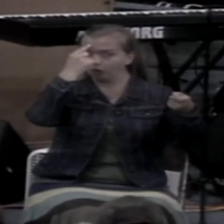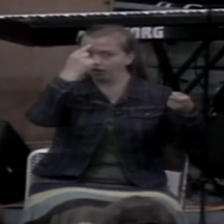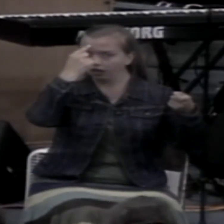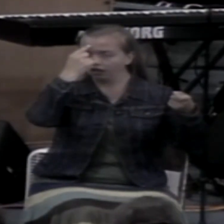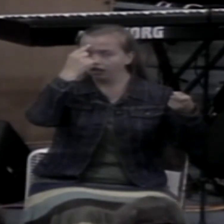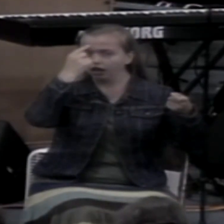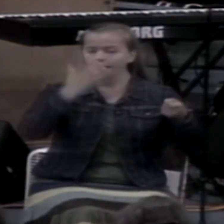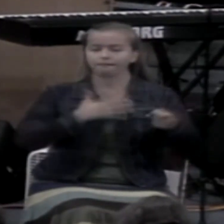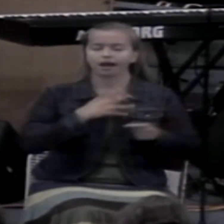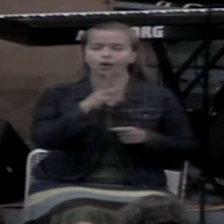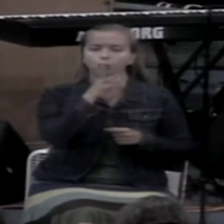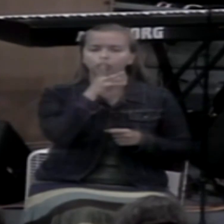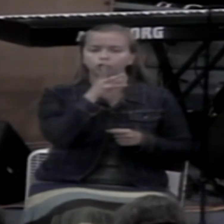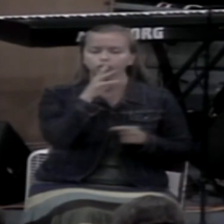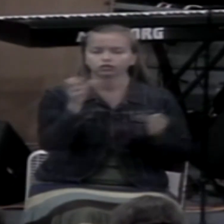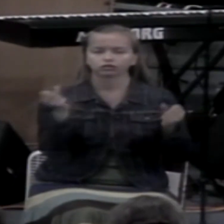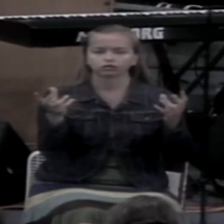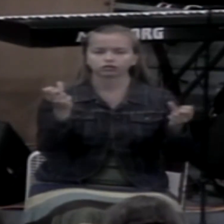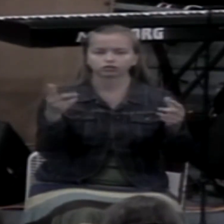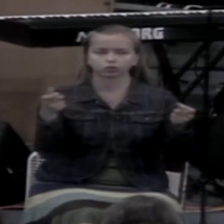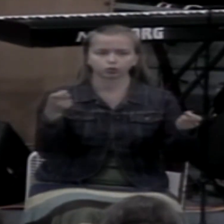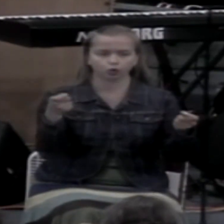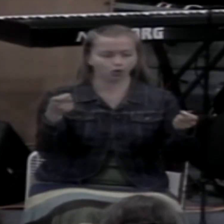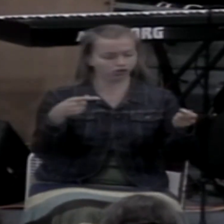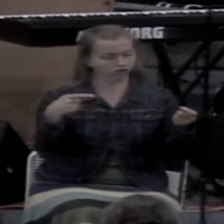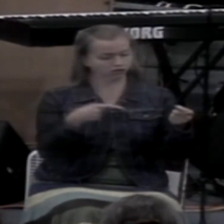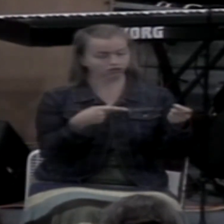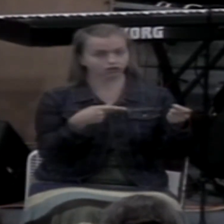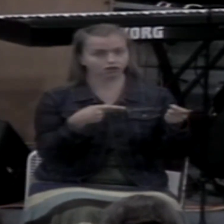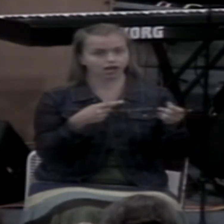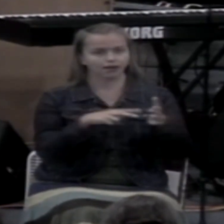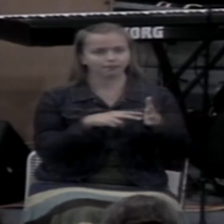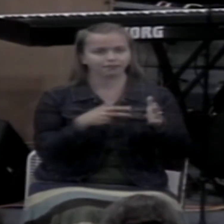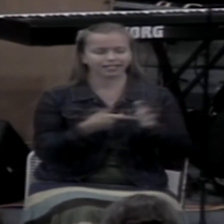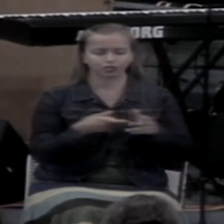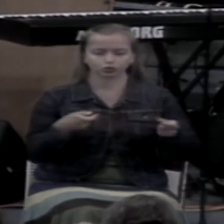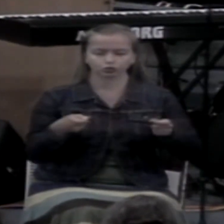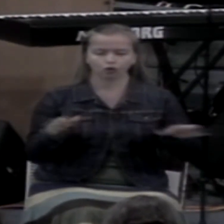control my character, I have control